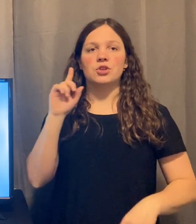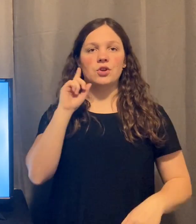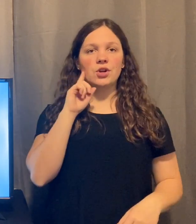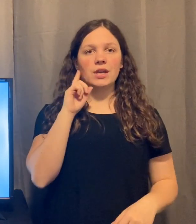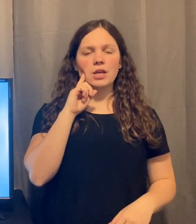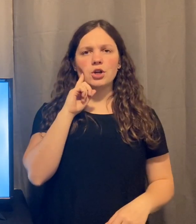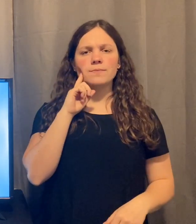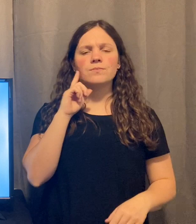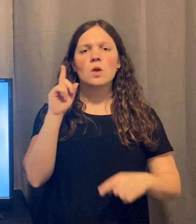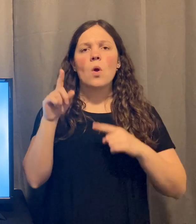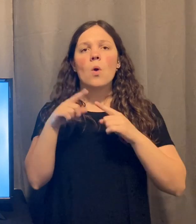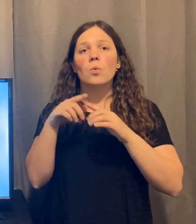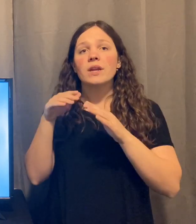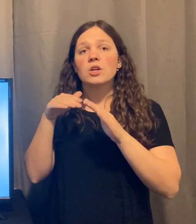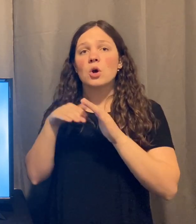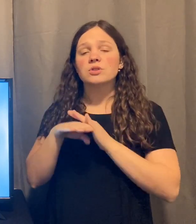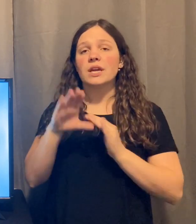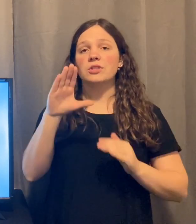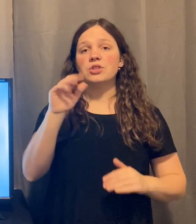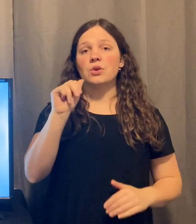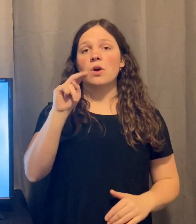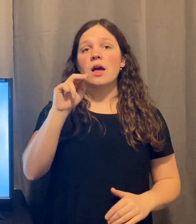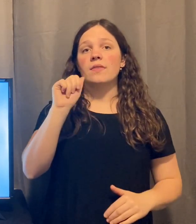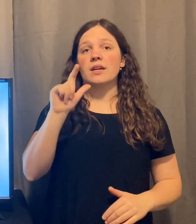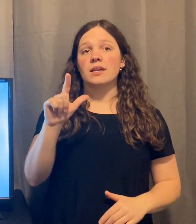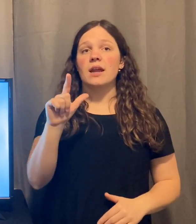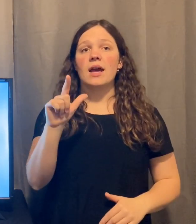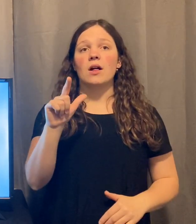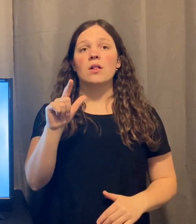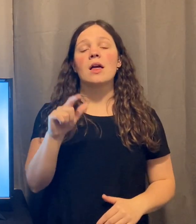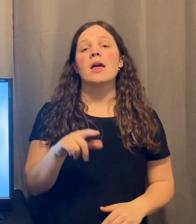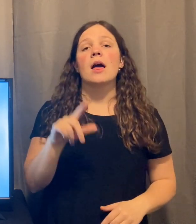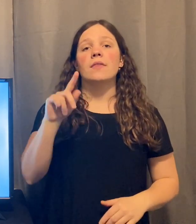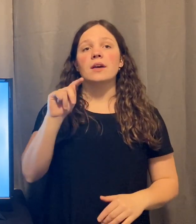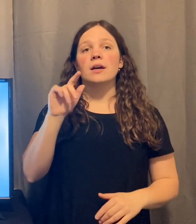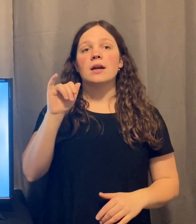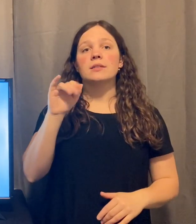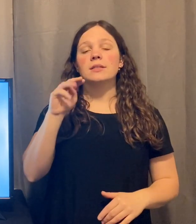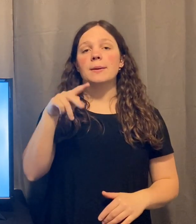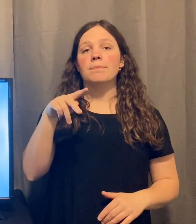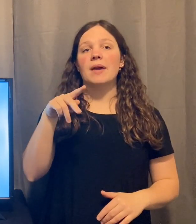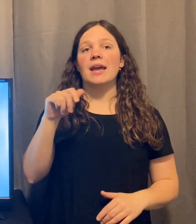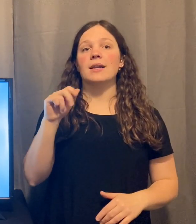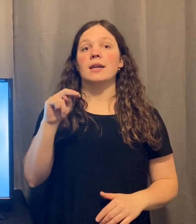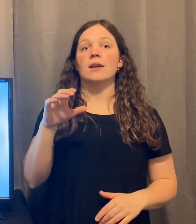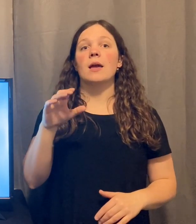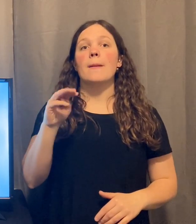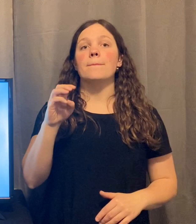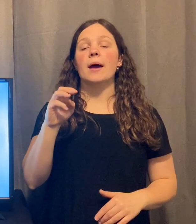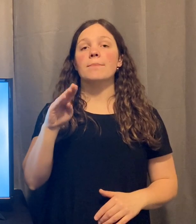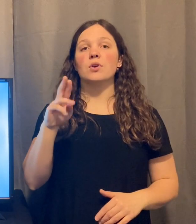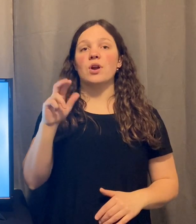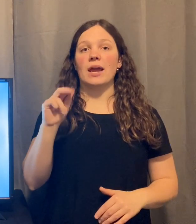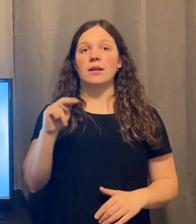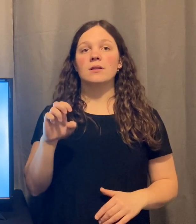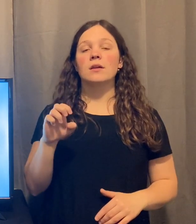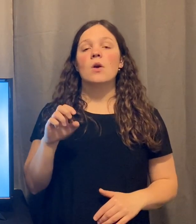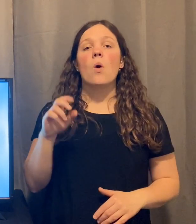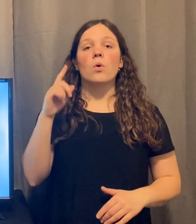your ear. When it goes into the canal, the tympanic membrane or